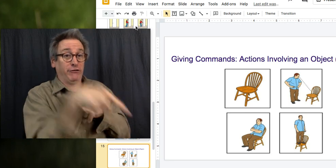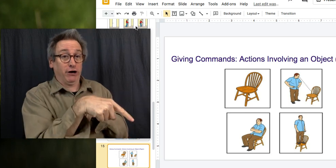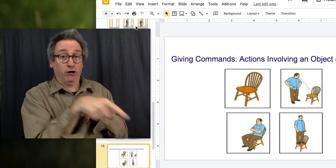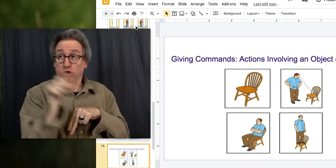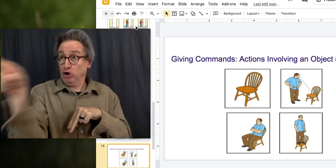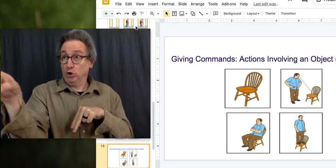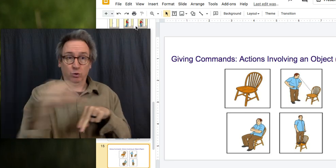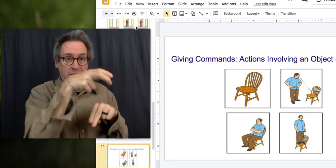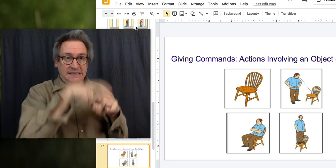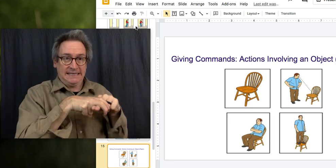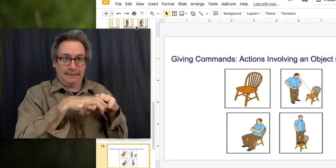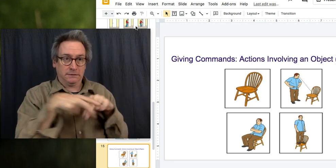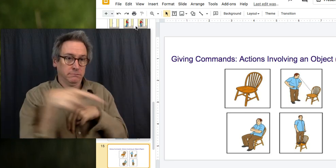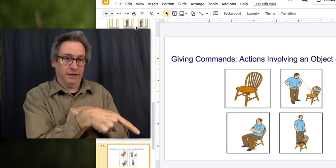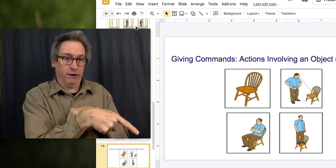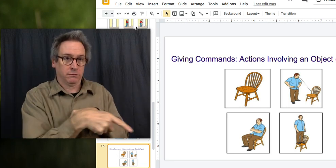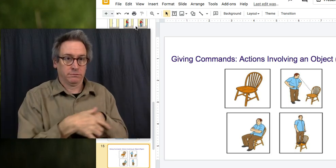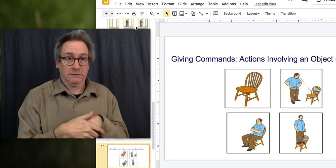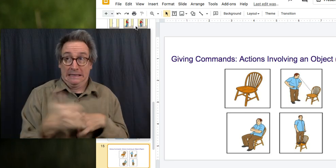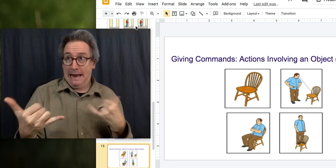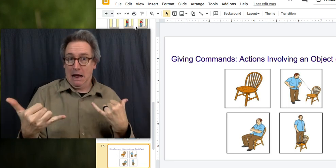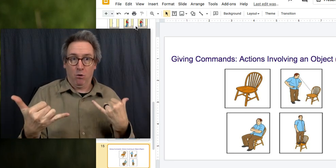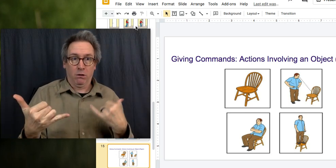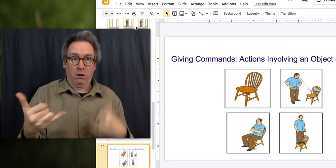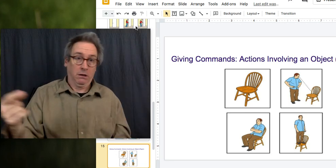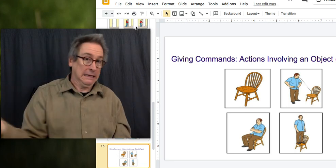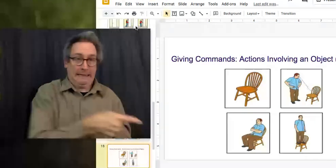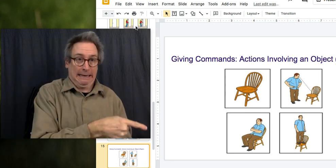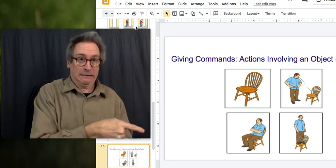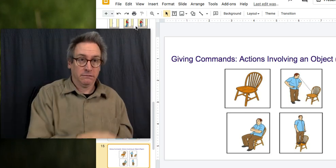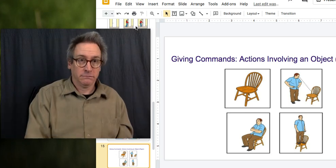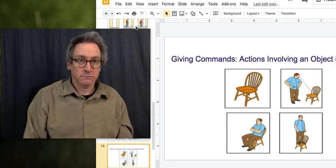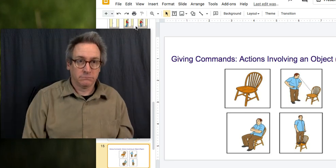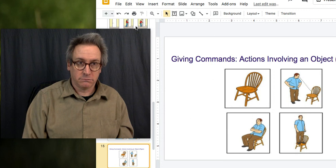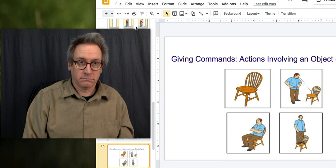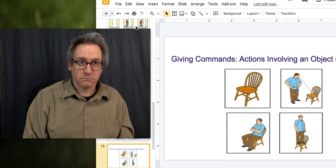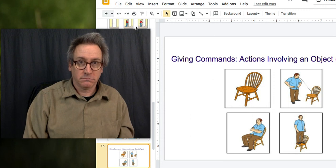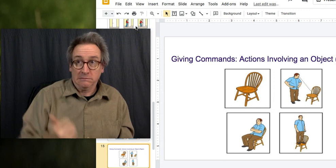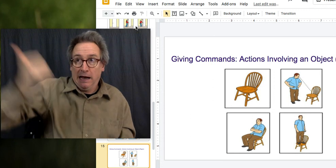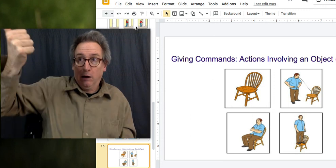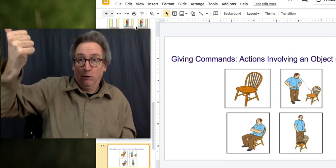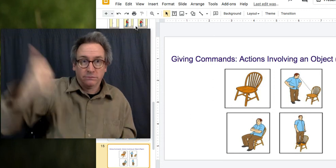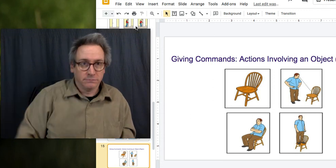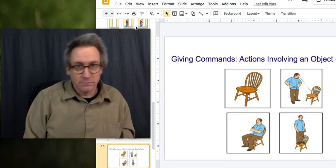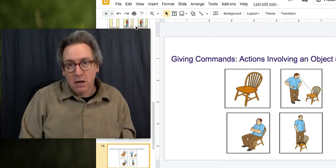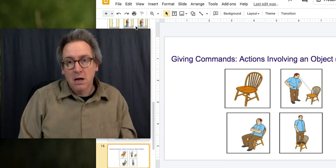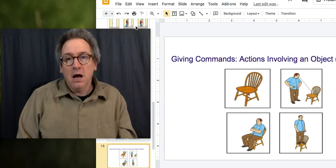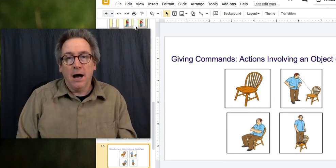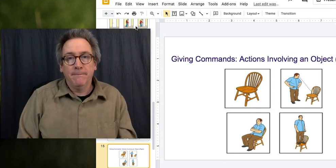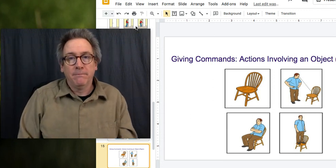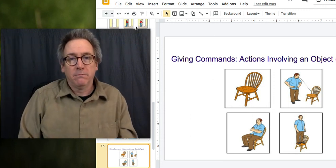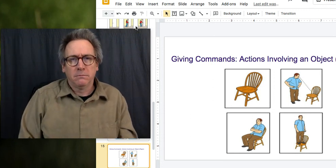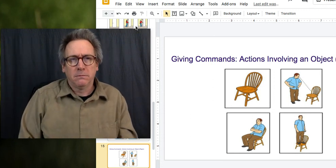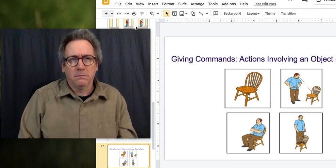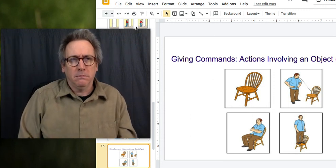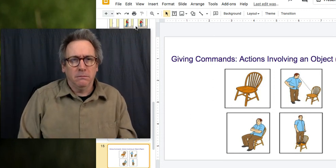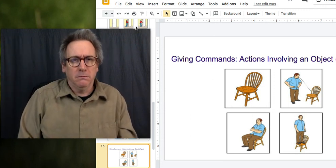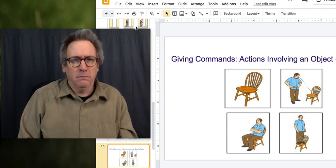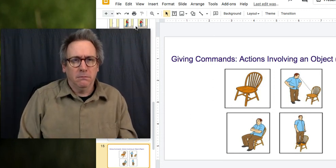Chair there, you sit there. Now, get out.